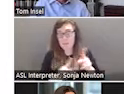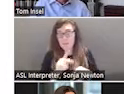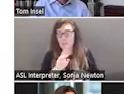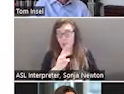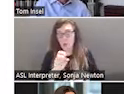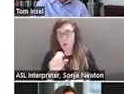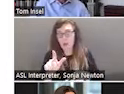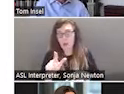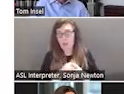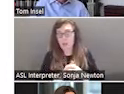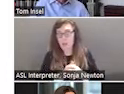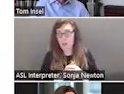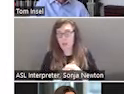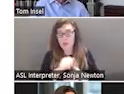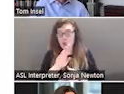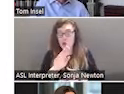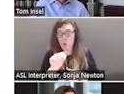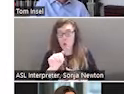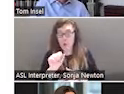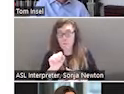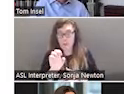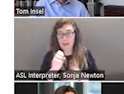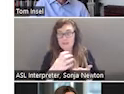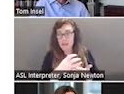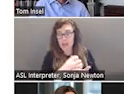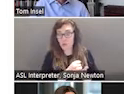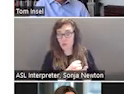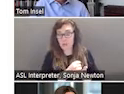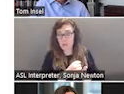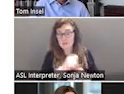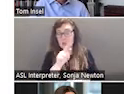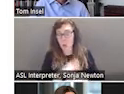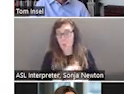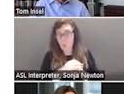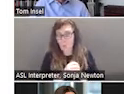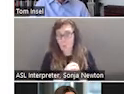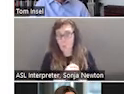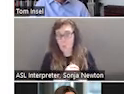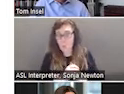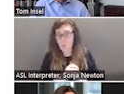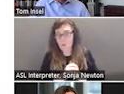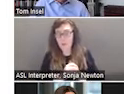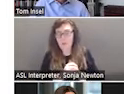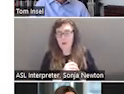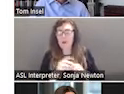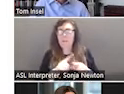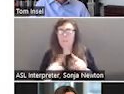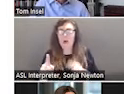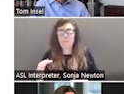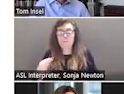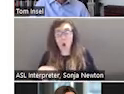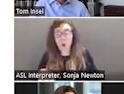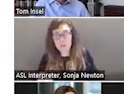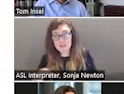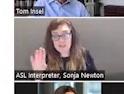base salary is probably lower than in a lot of other industries that would be comparable. But your bonus could